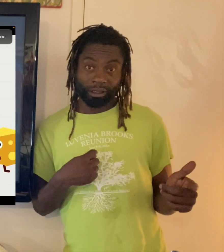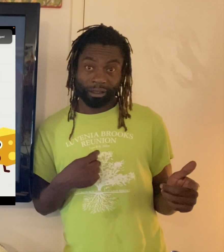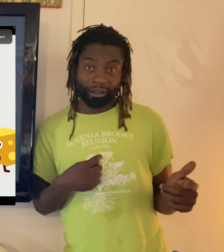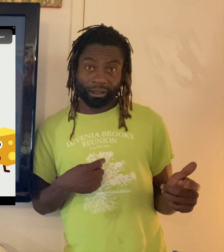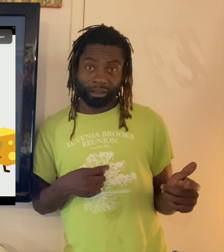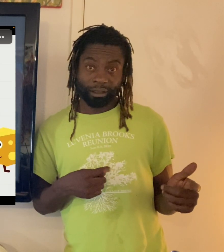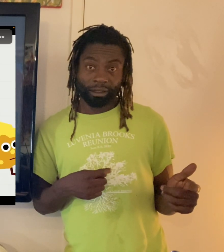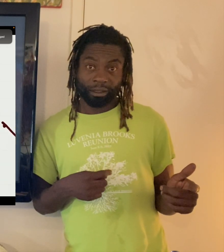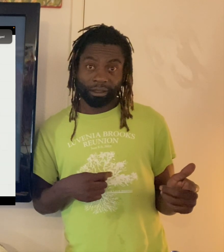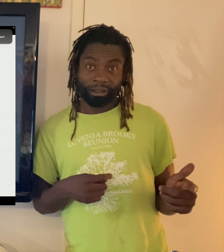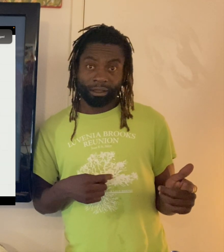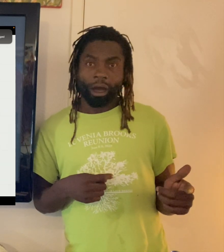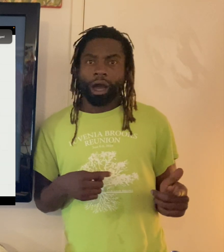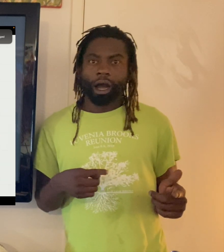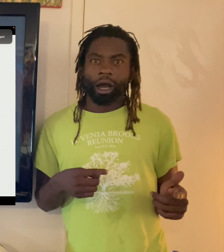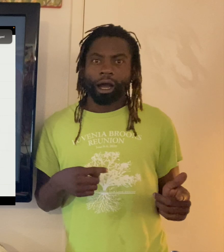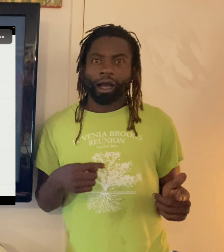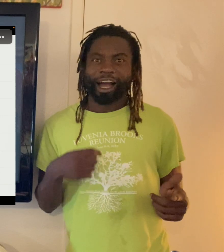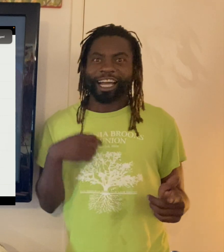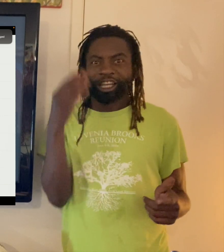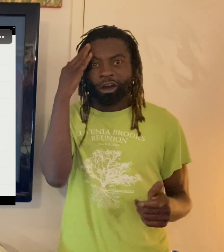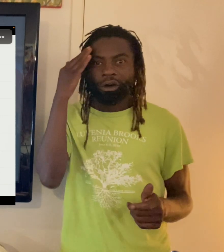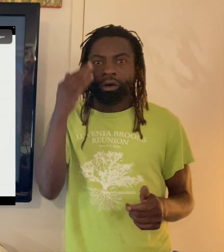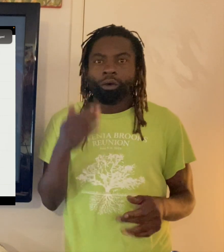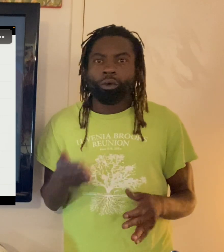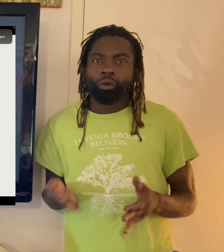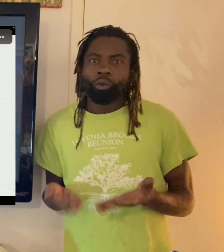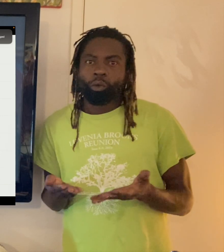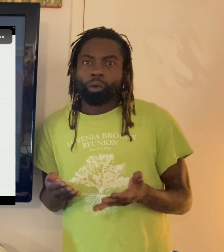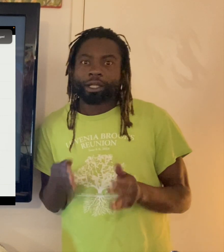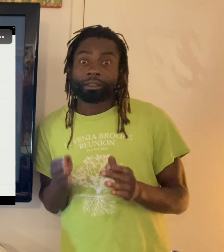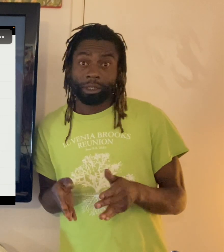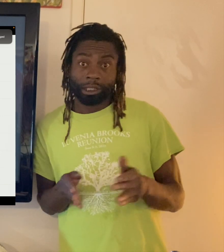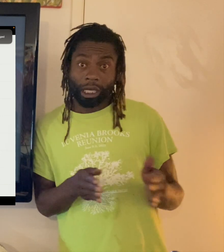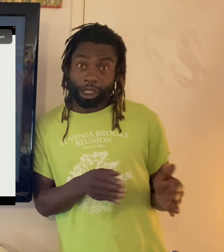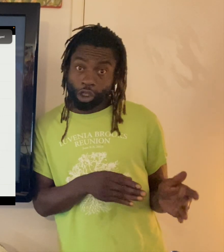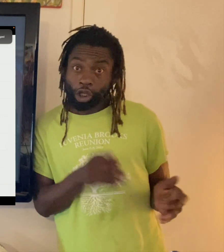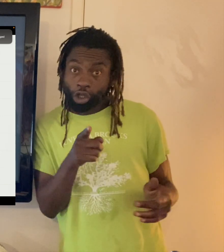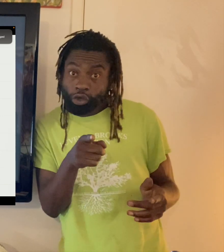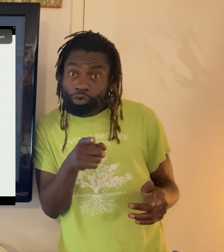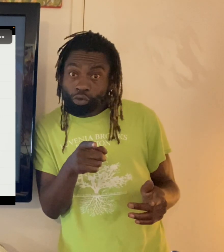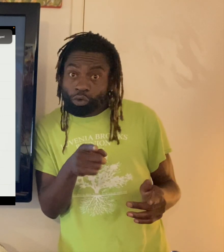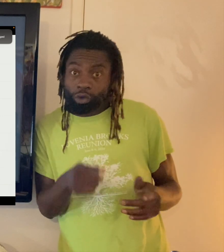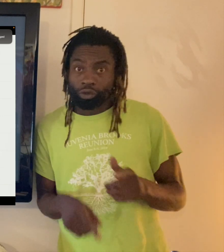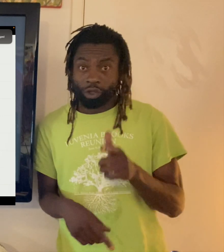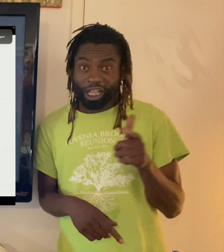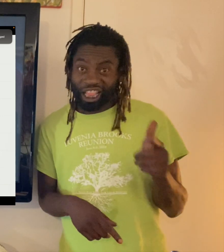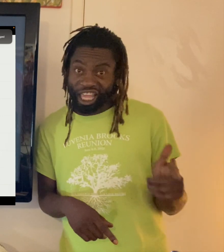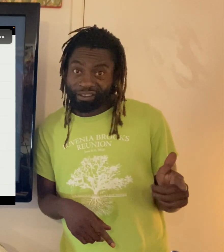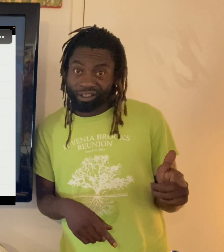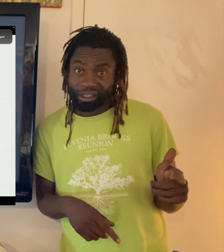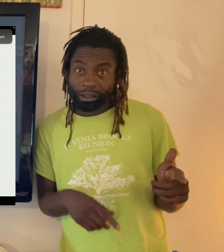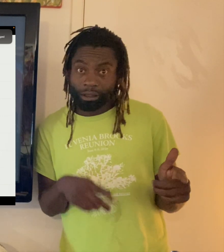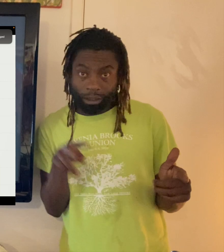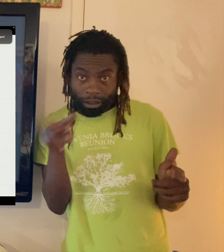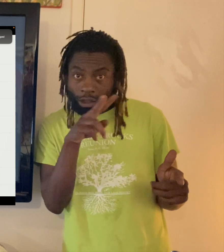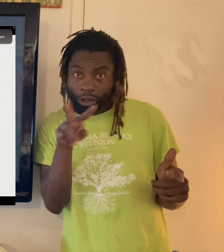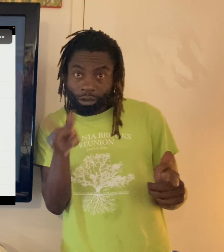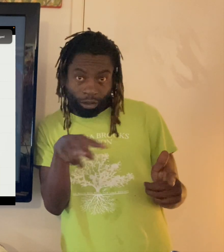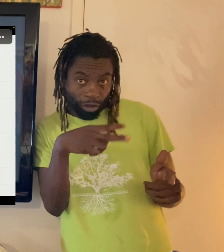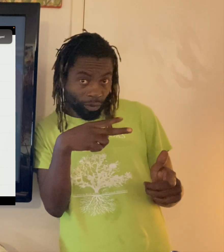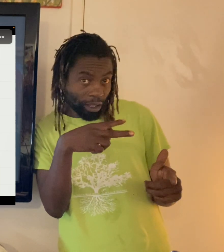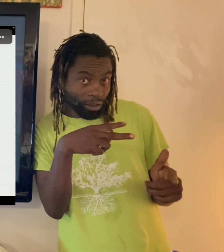of you. Hey, I know. Is there anything beside you on the left side? Why don't you look to the